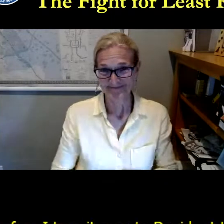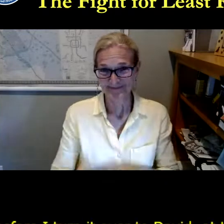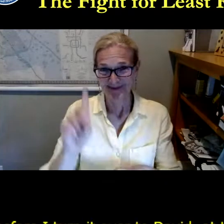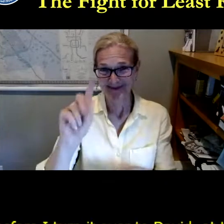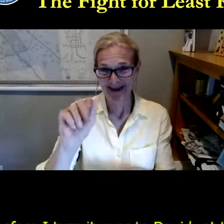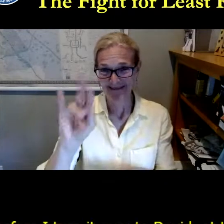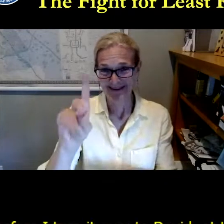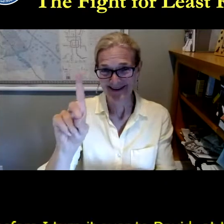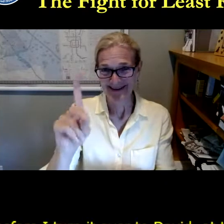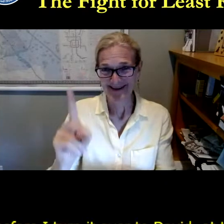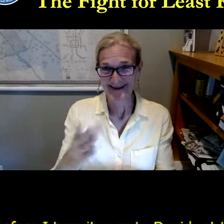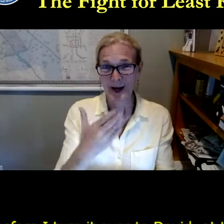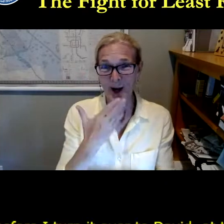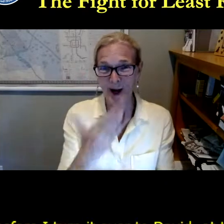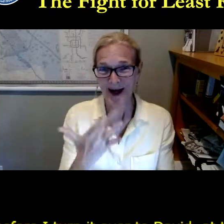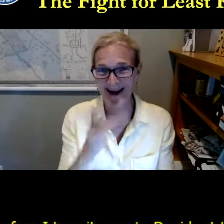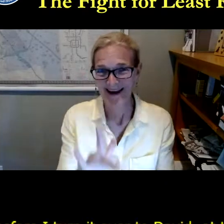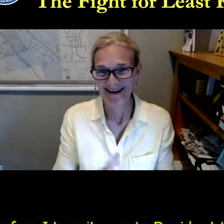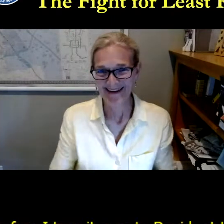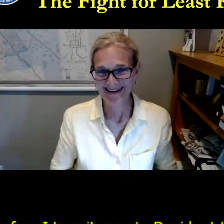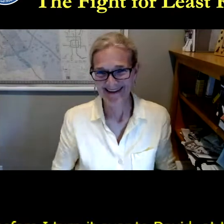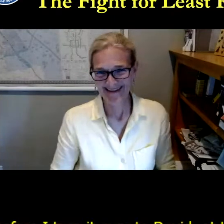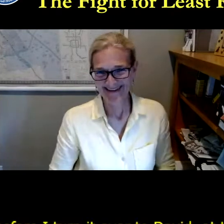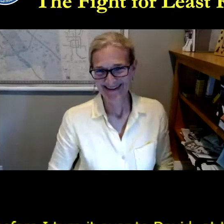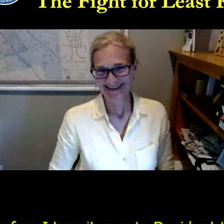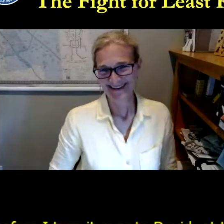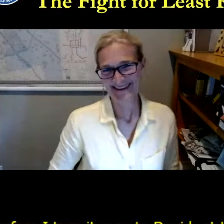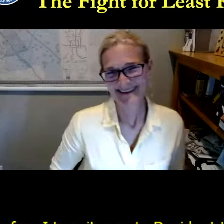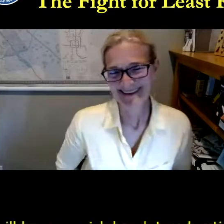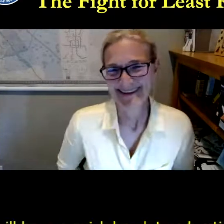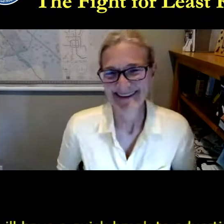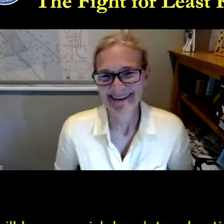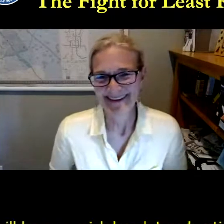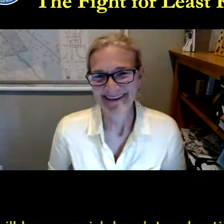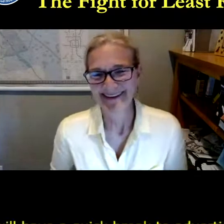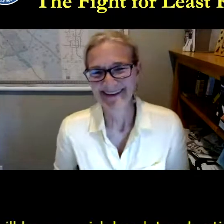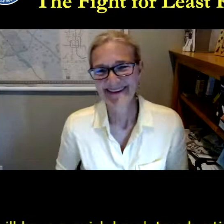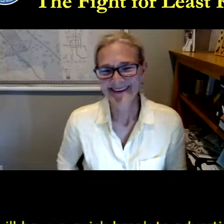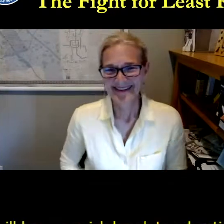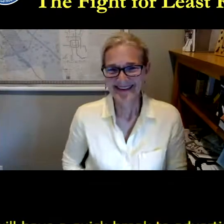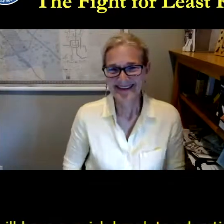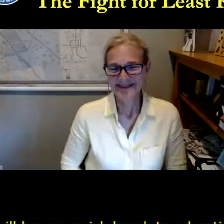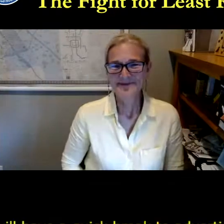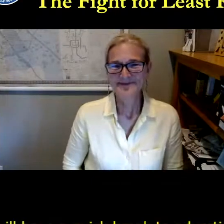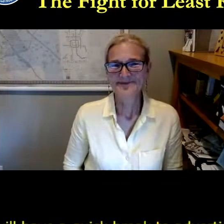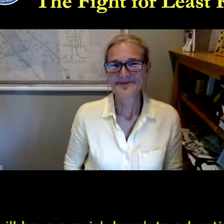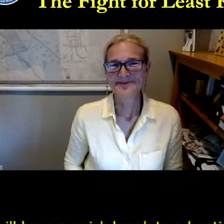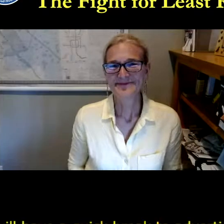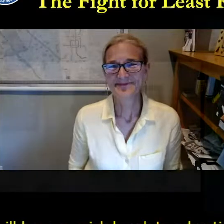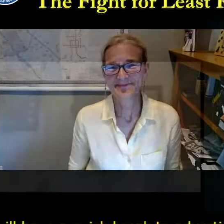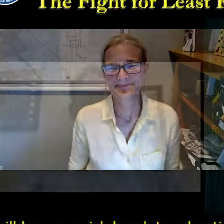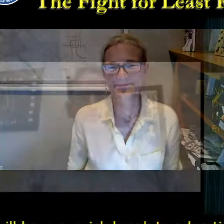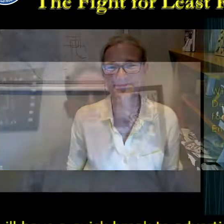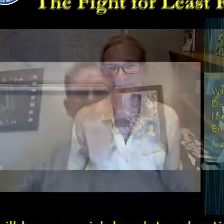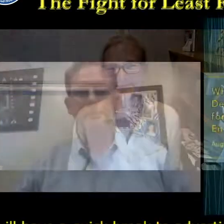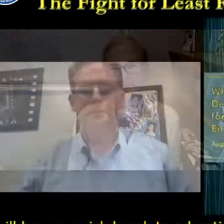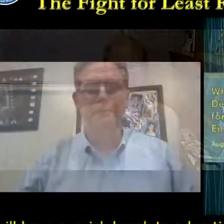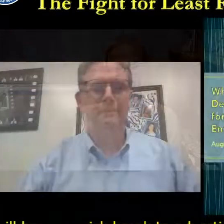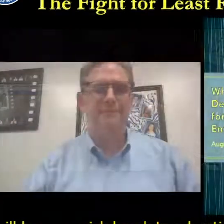to offer the questions so that David can answer them. Okay, I'll turn it over to David. Good luck.